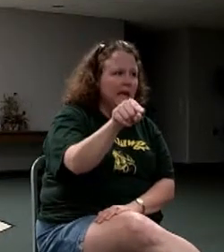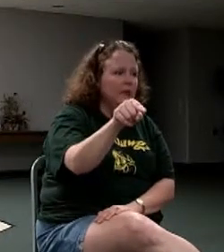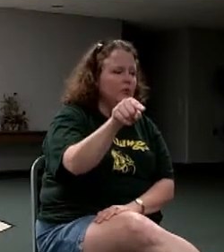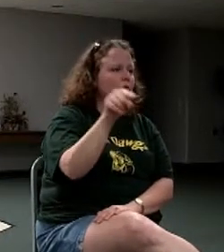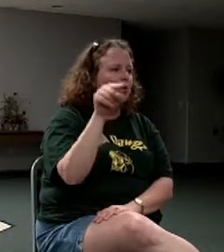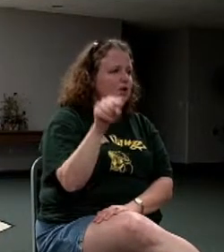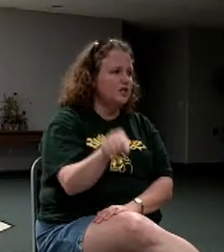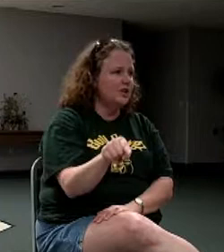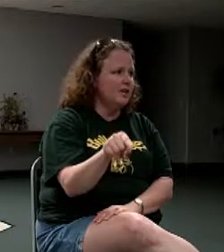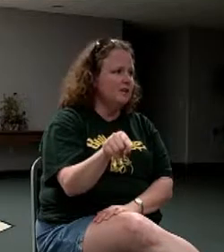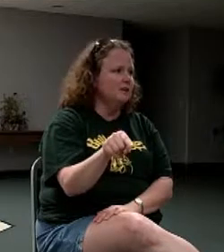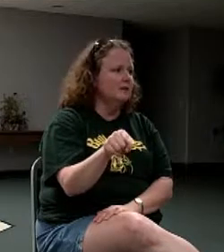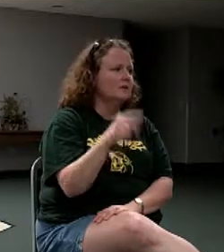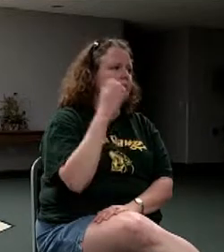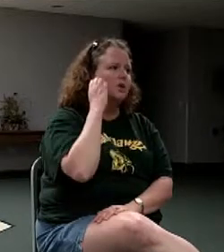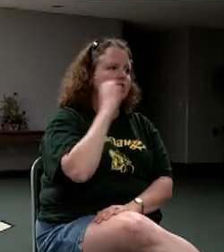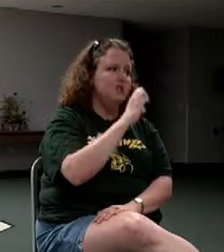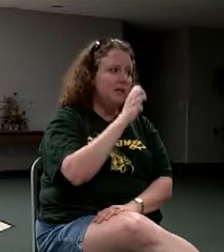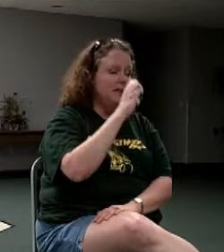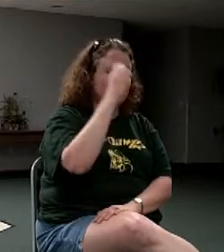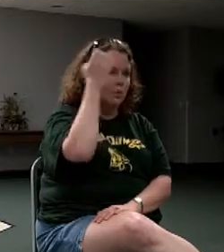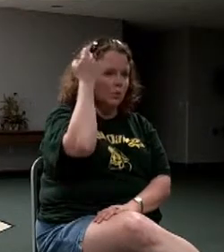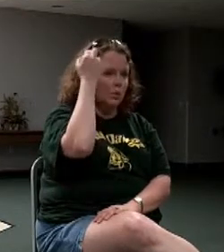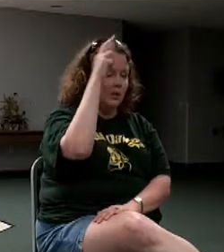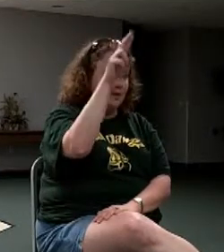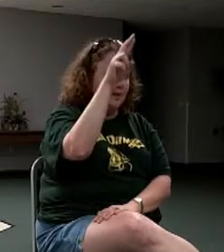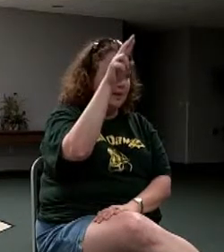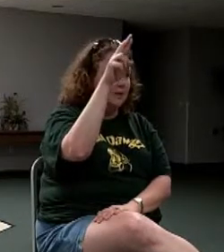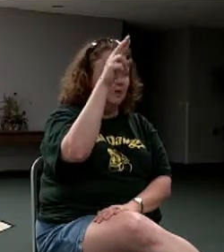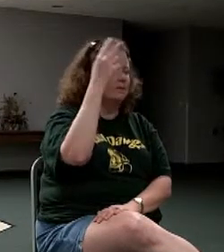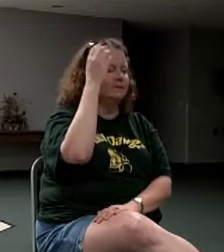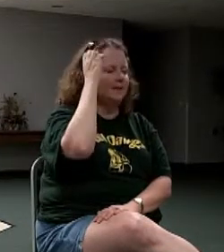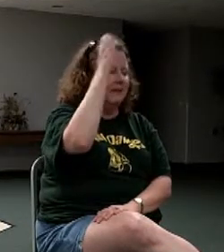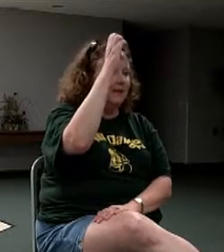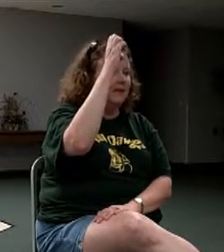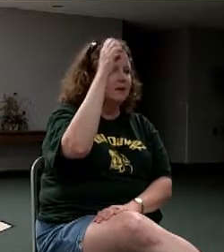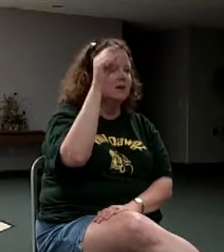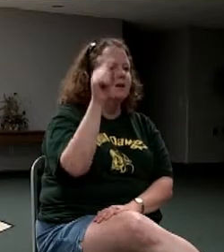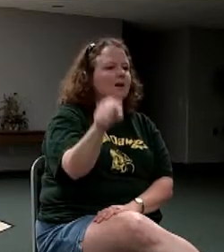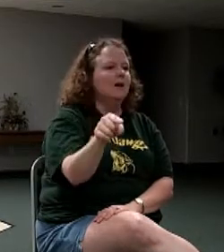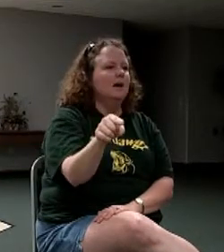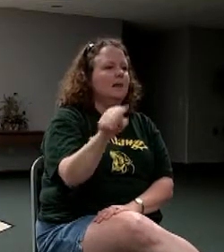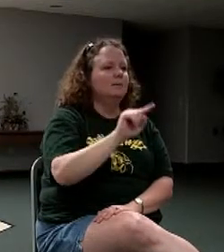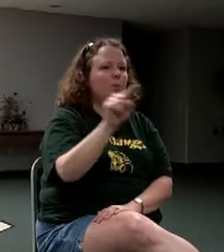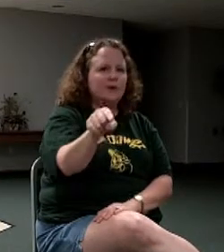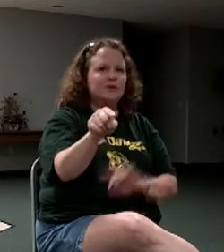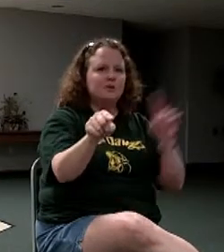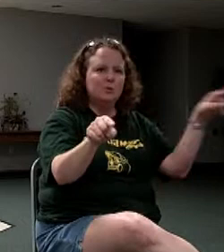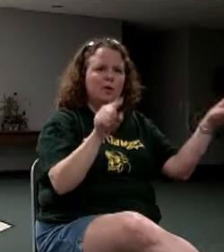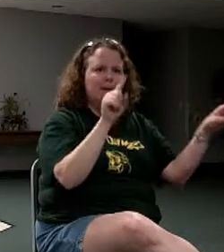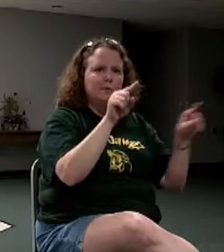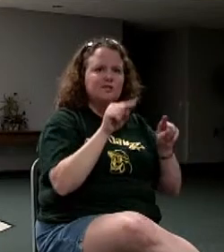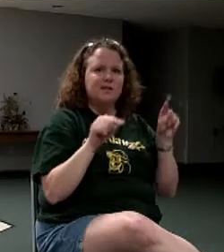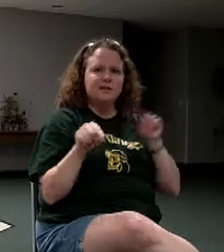He or she or she or he or he, pointing to where that person is that